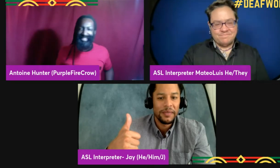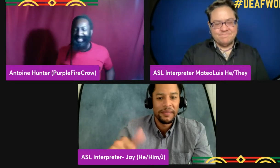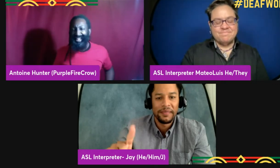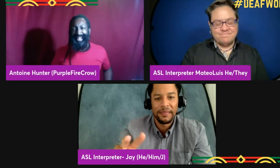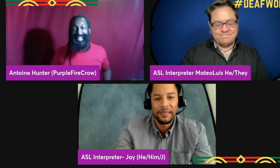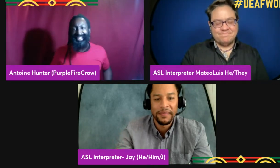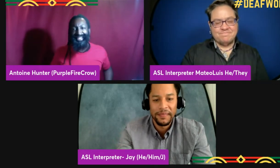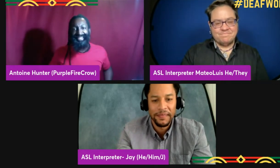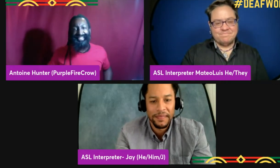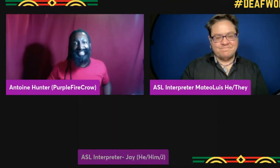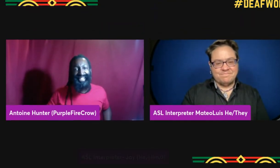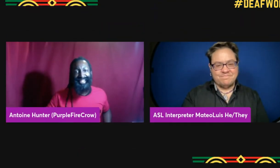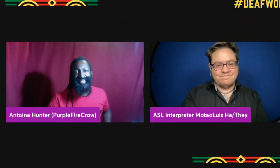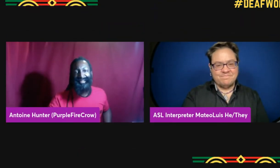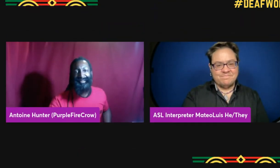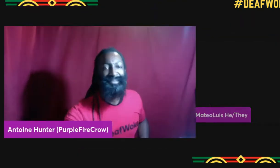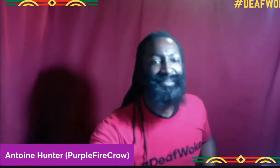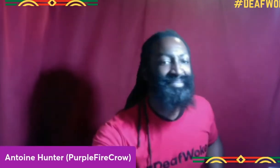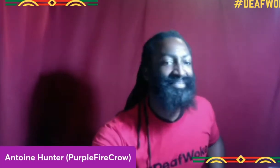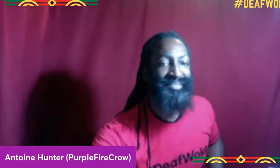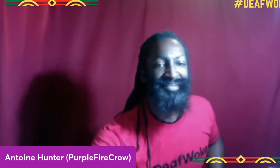Appreciate you.